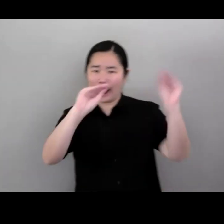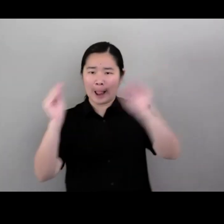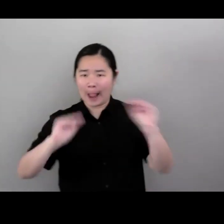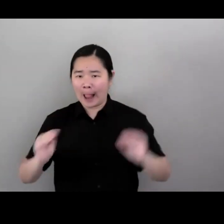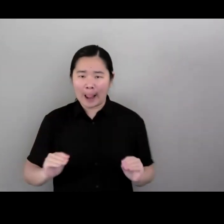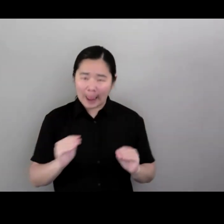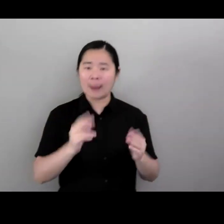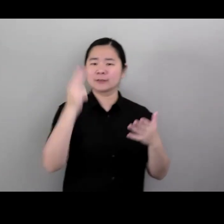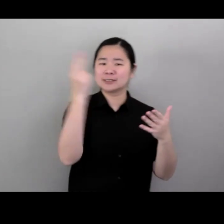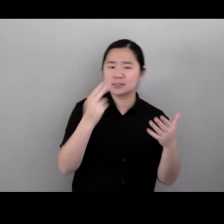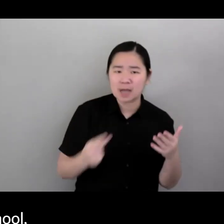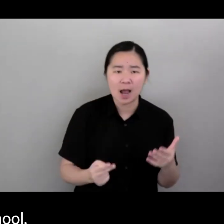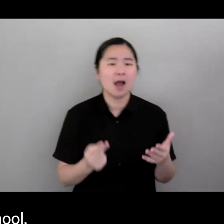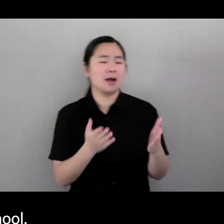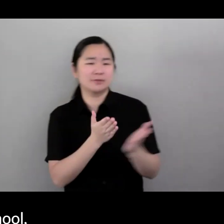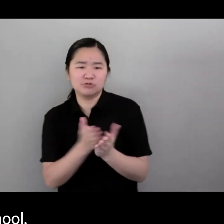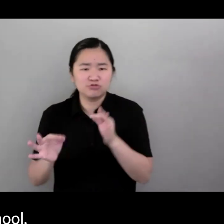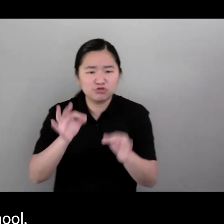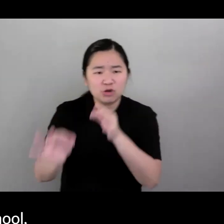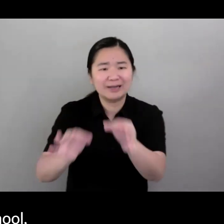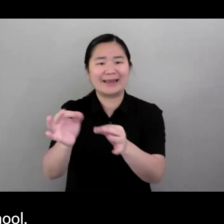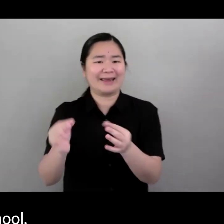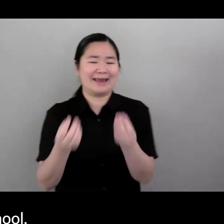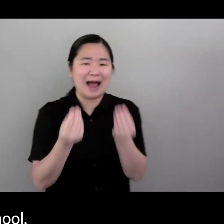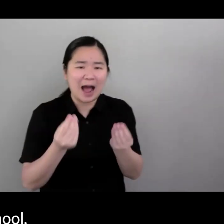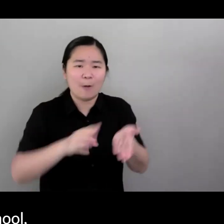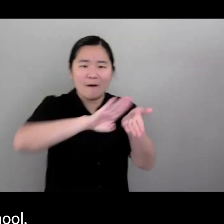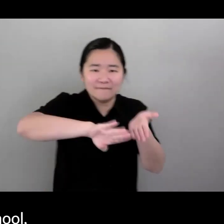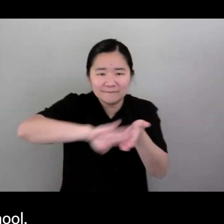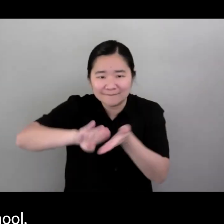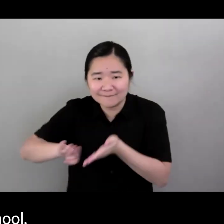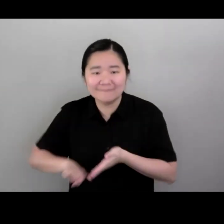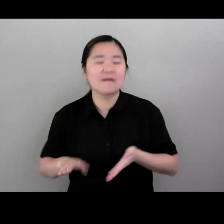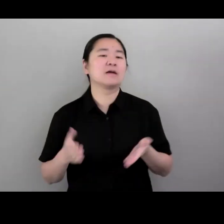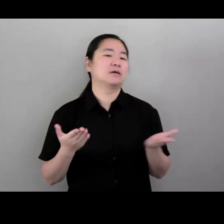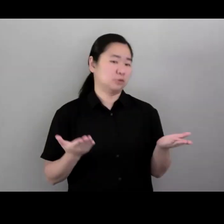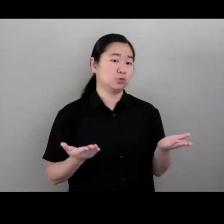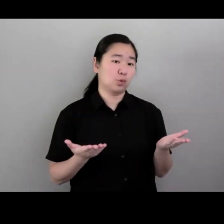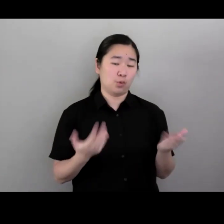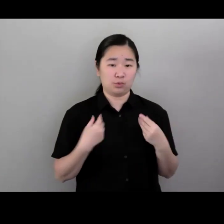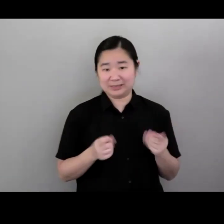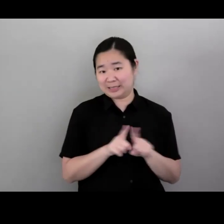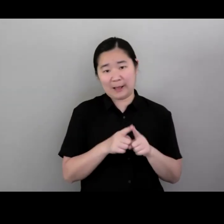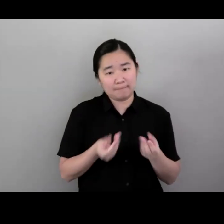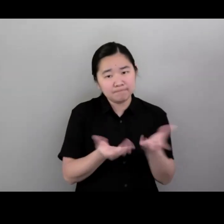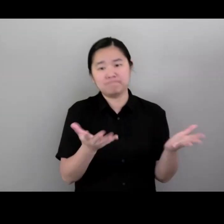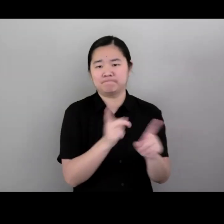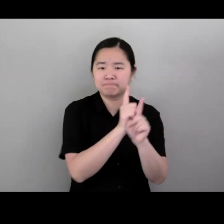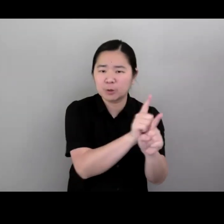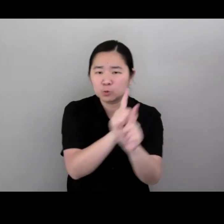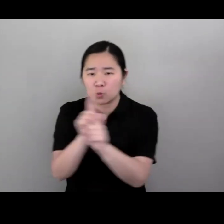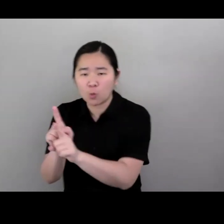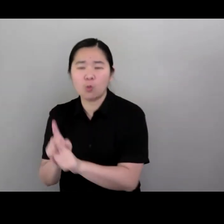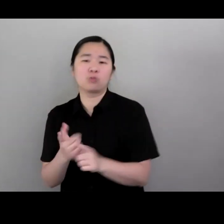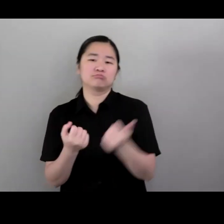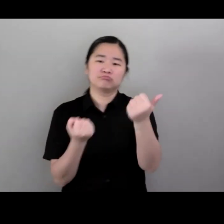has a child with disability, who's going to school, who's being excluded, who's at risk of abuse. And because of